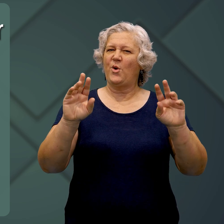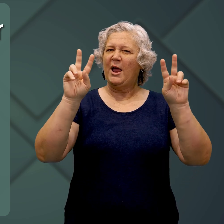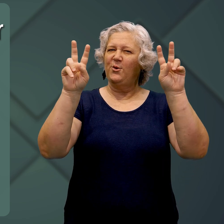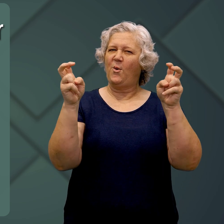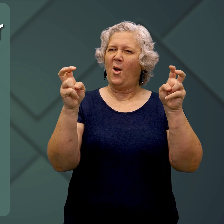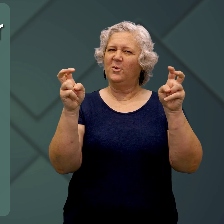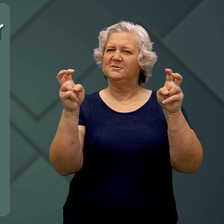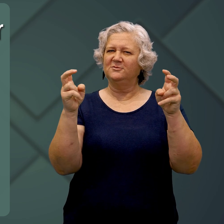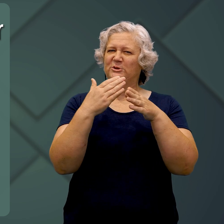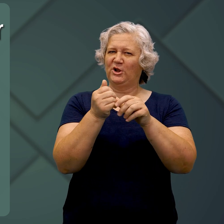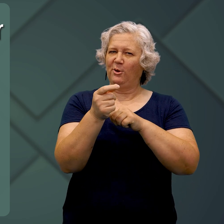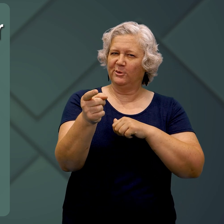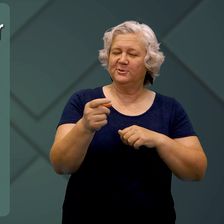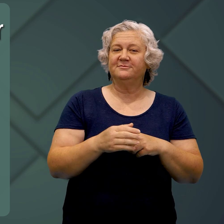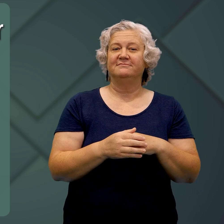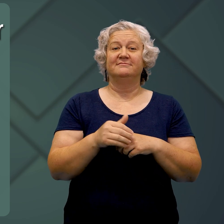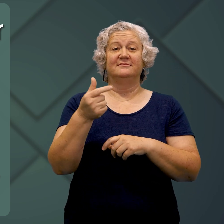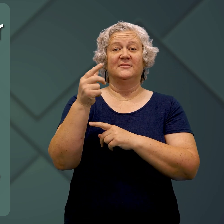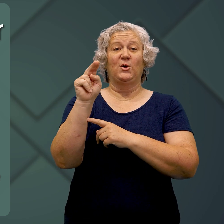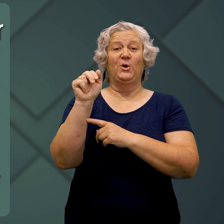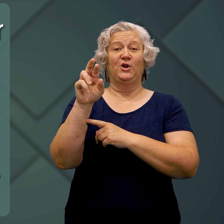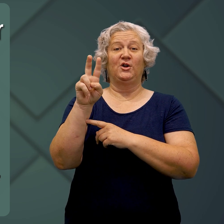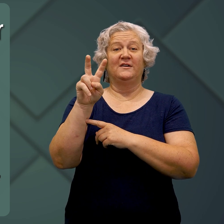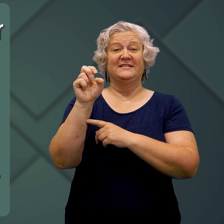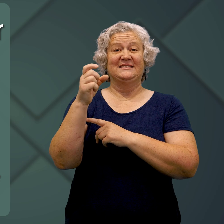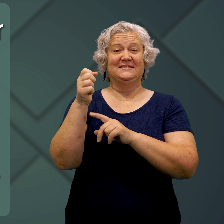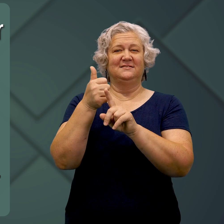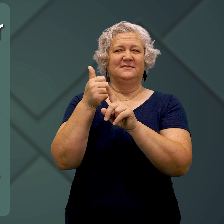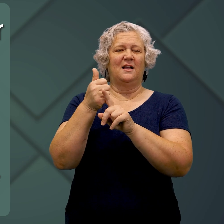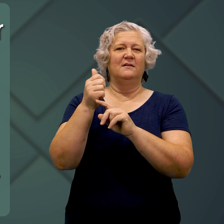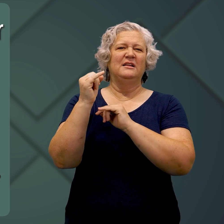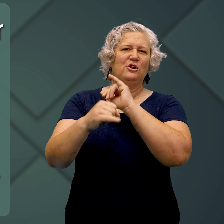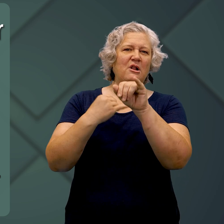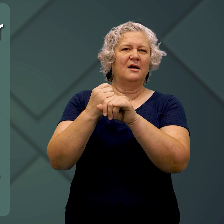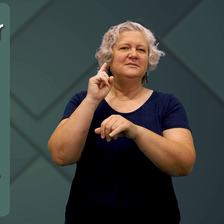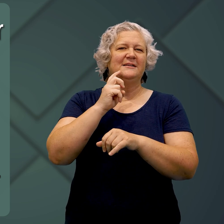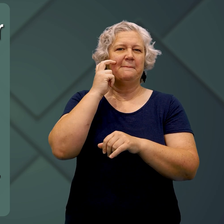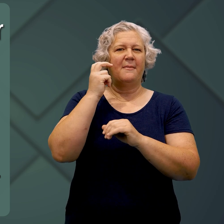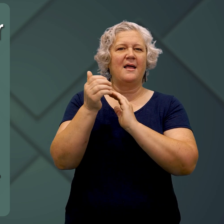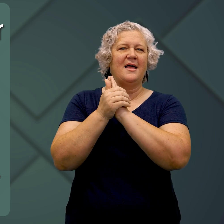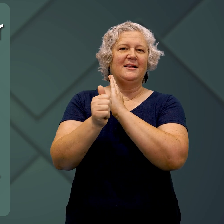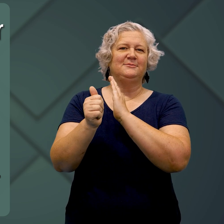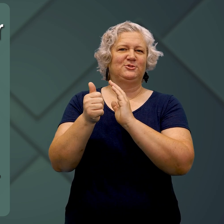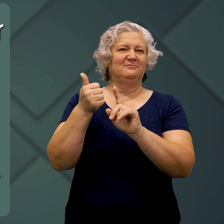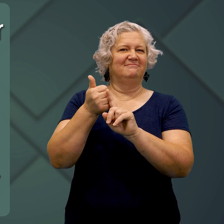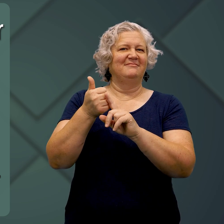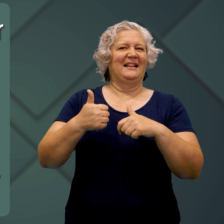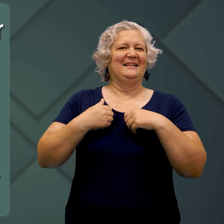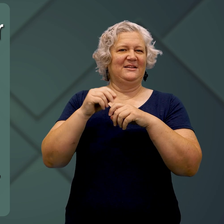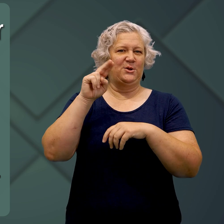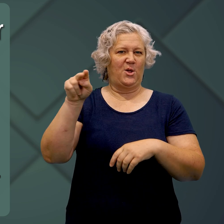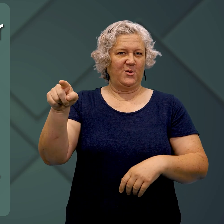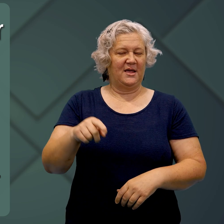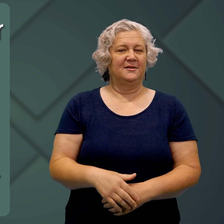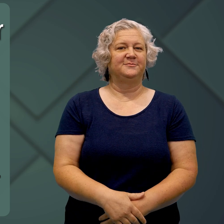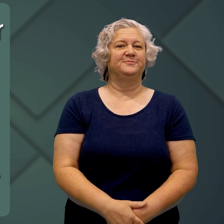Great quote to remember this by is by Gunnar Vega. He's an international deafblind expert who lives in